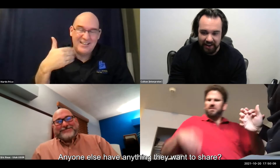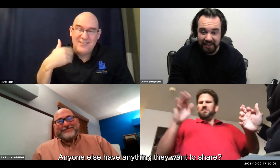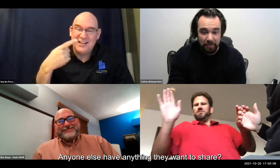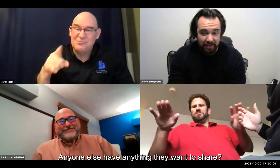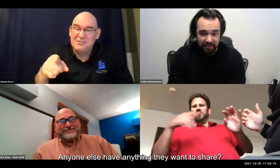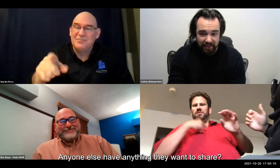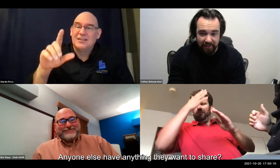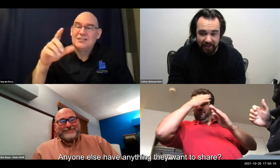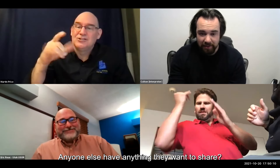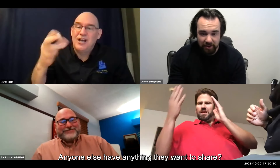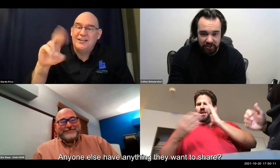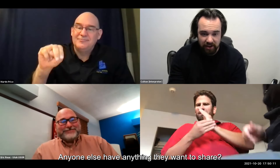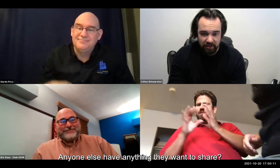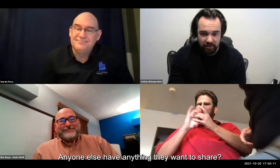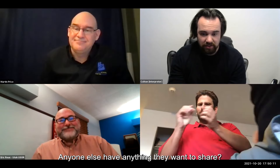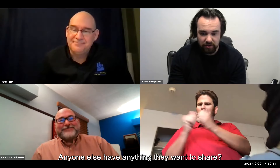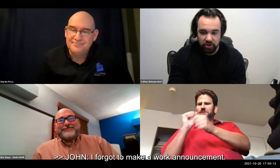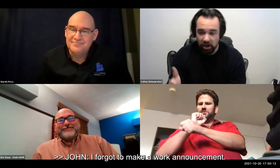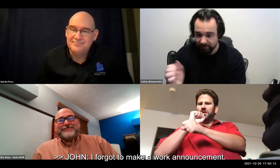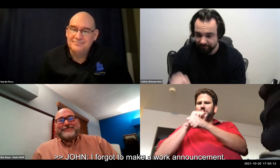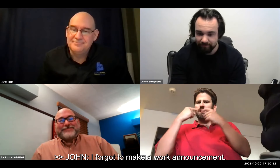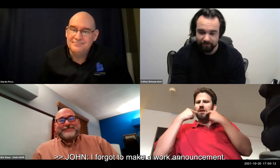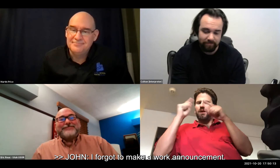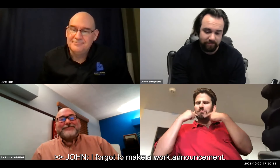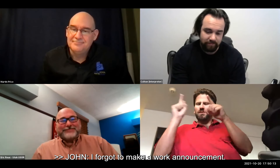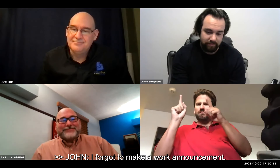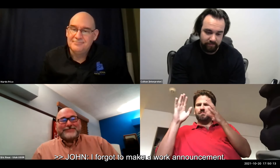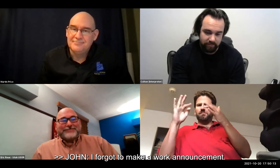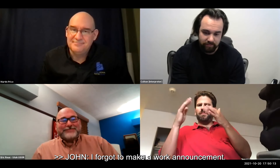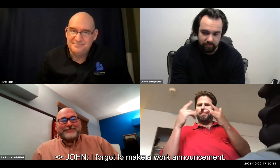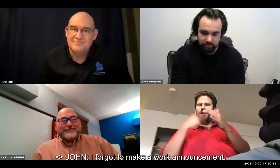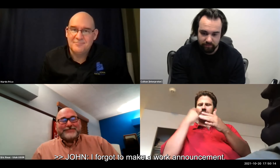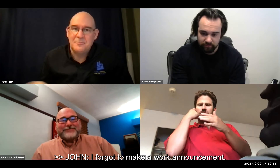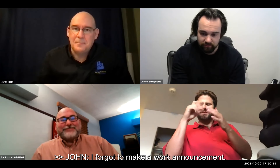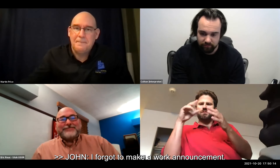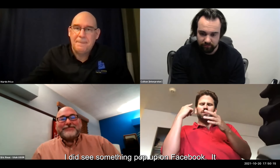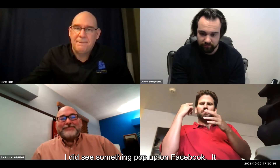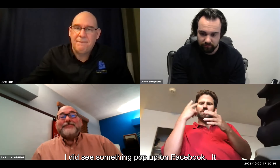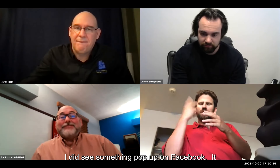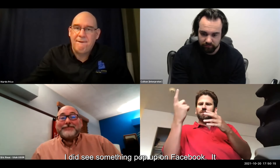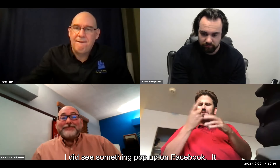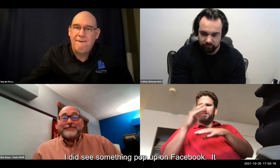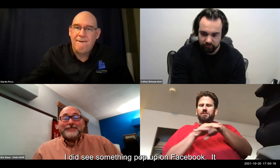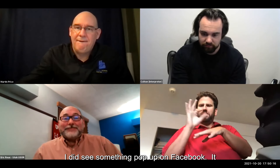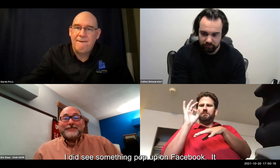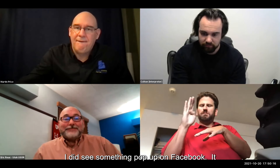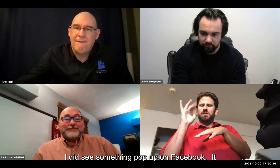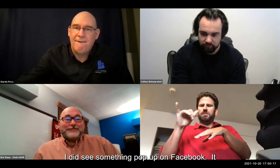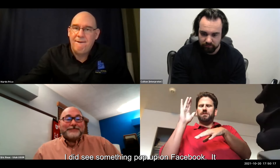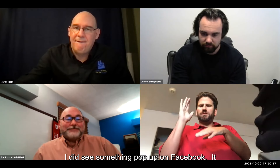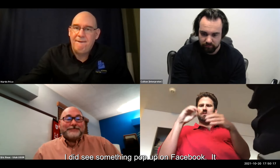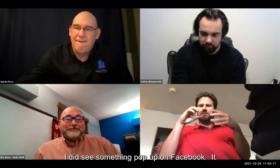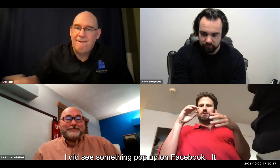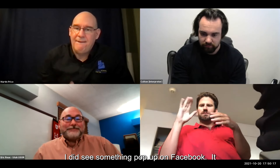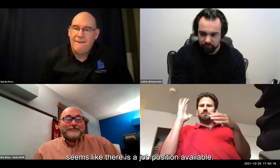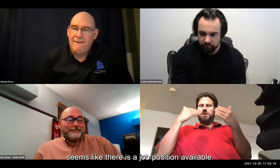All right, does anyone else have anything they want to share? And this is also John. I forgot to make a work announcement. I did see